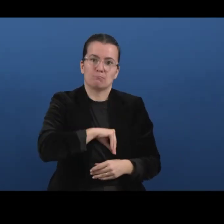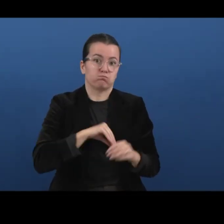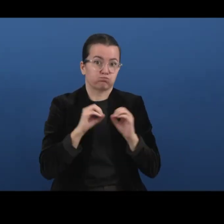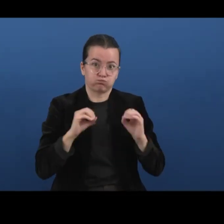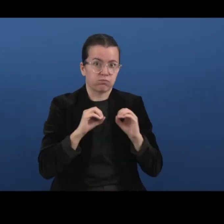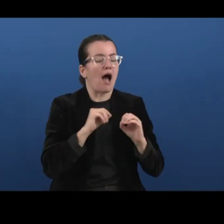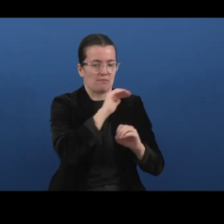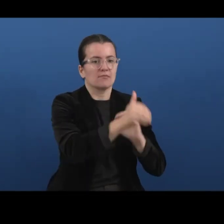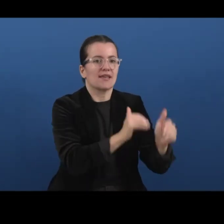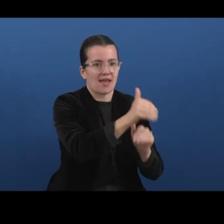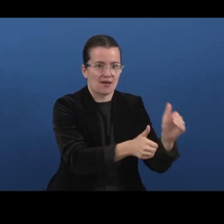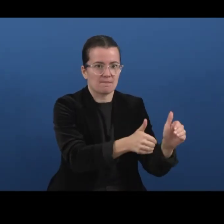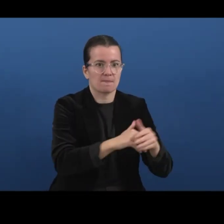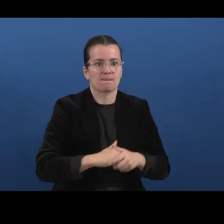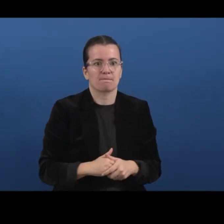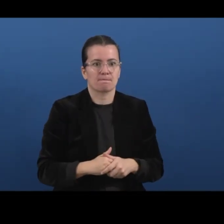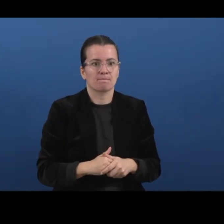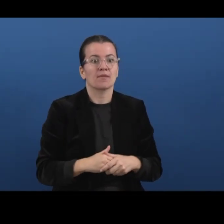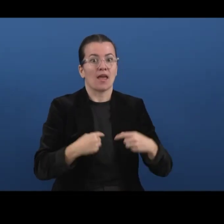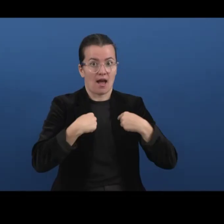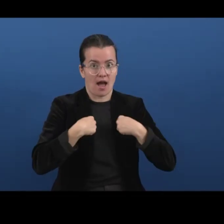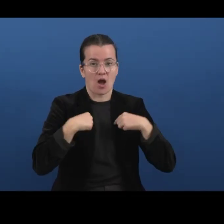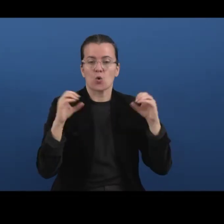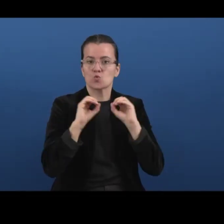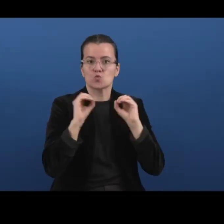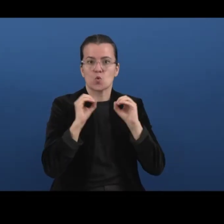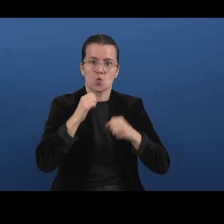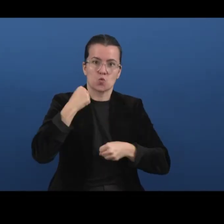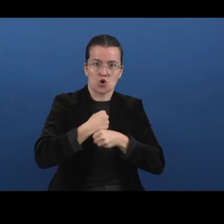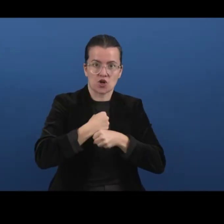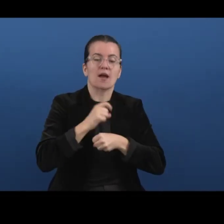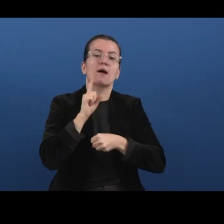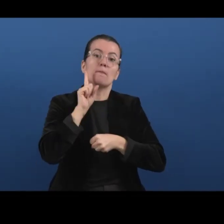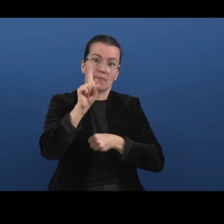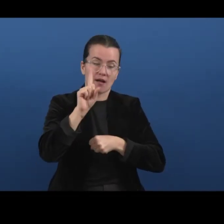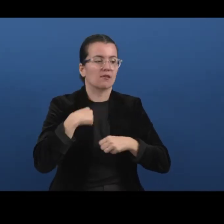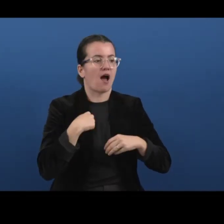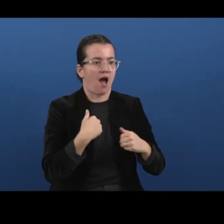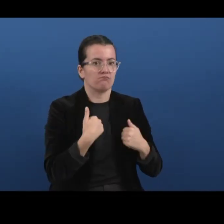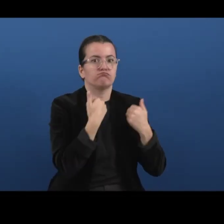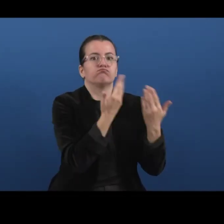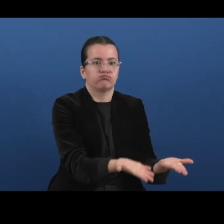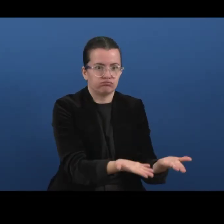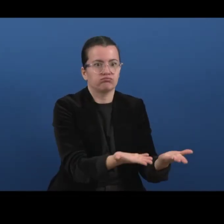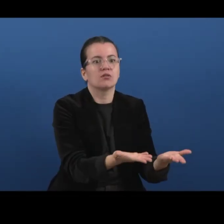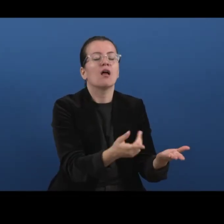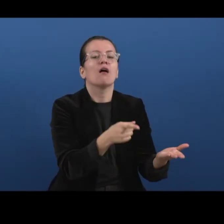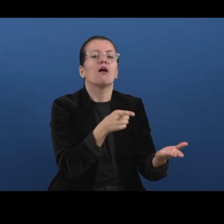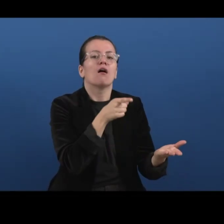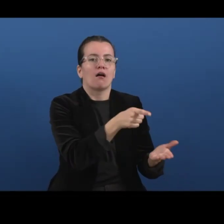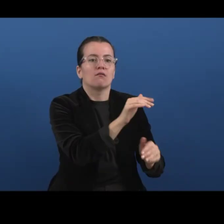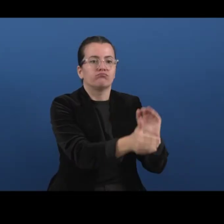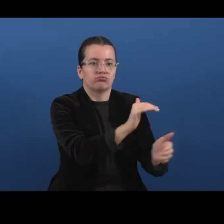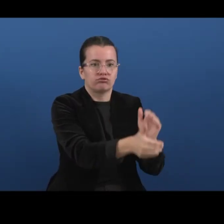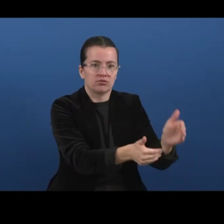care and I am unemployed. So I provide unpaid care and at the same time, I don't have a waged employment. That's